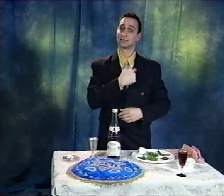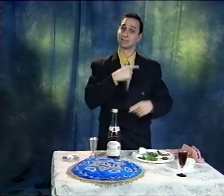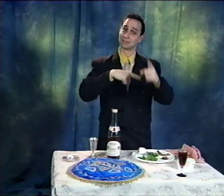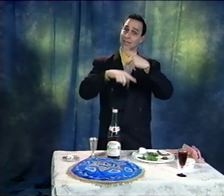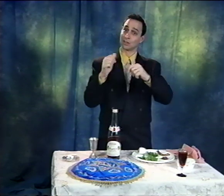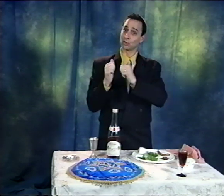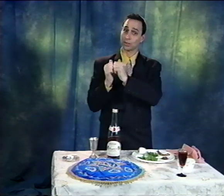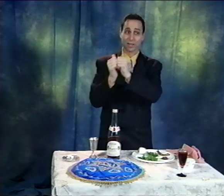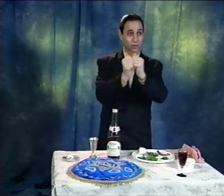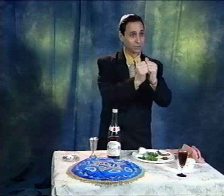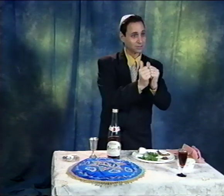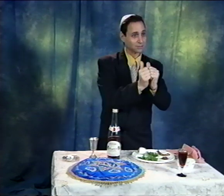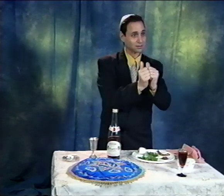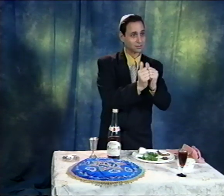Let us read together.